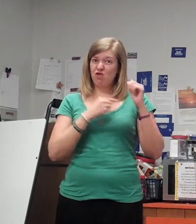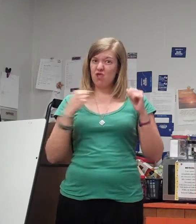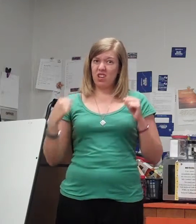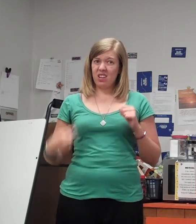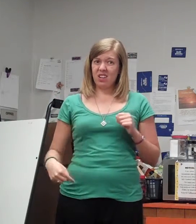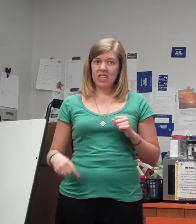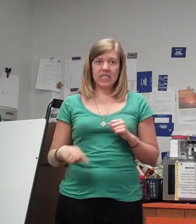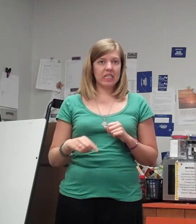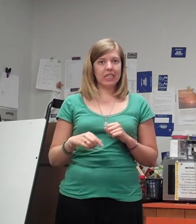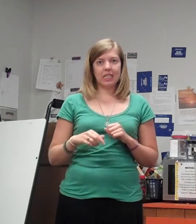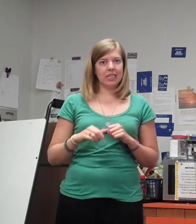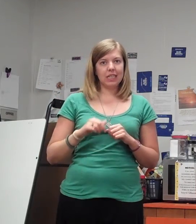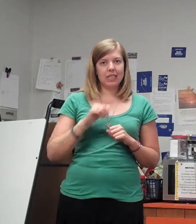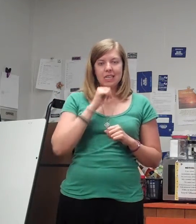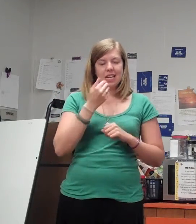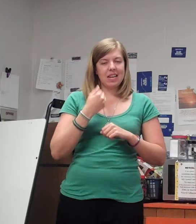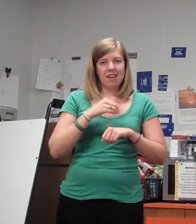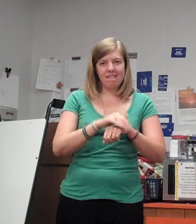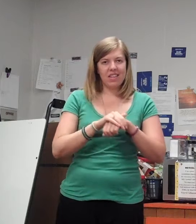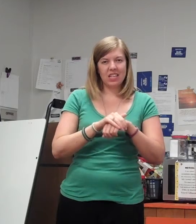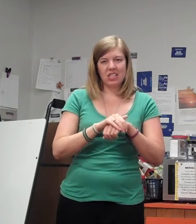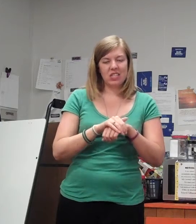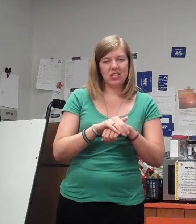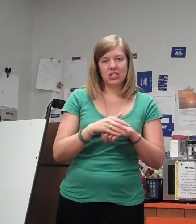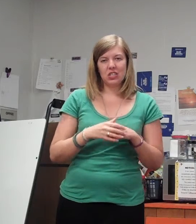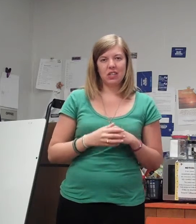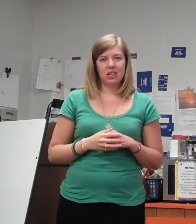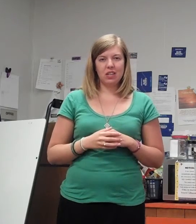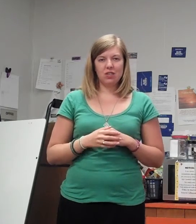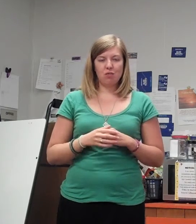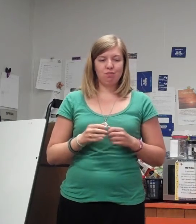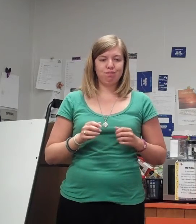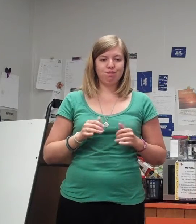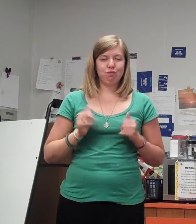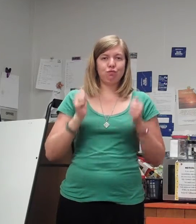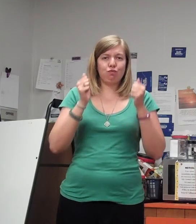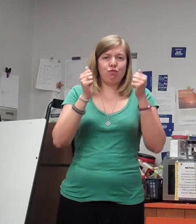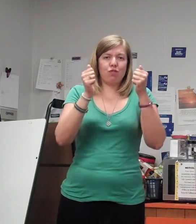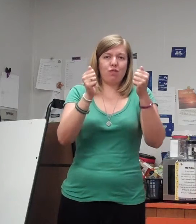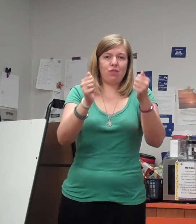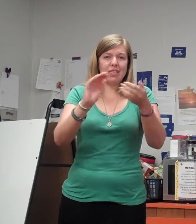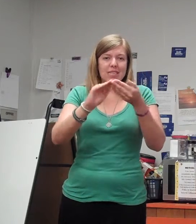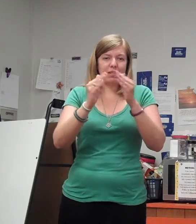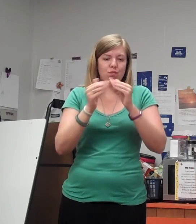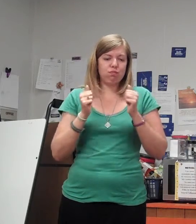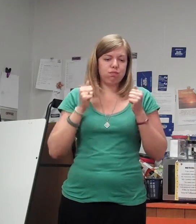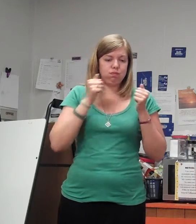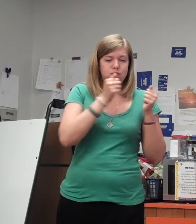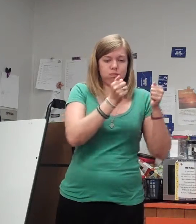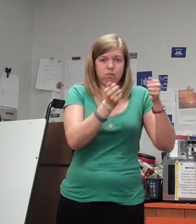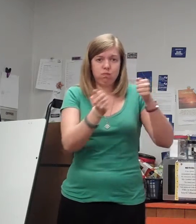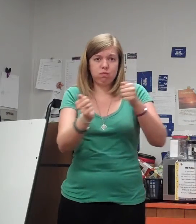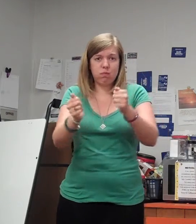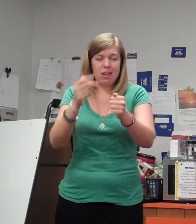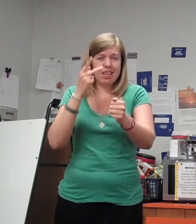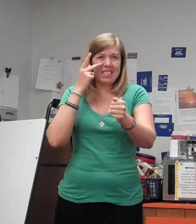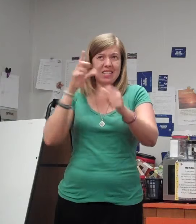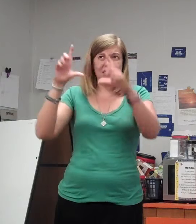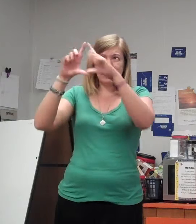wasn't a lot of English, and so you're driving through cities and seeing signs that you have